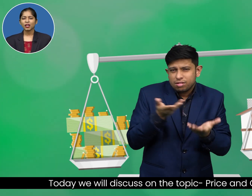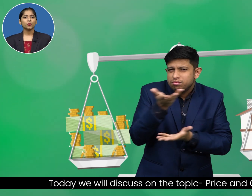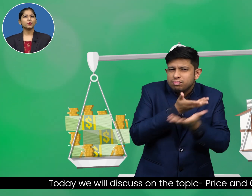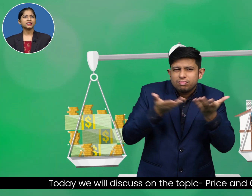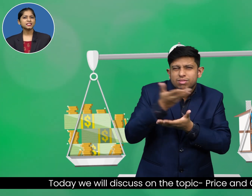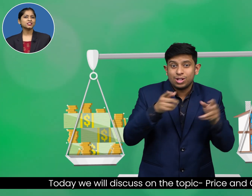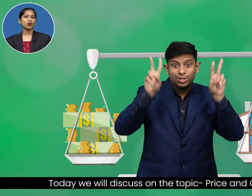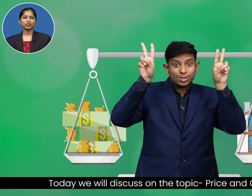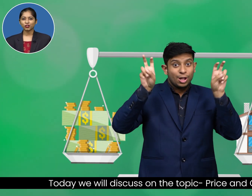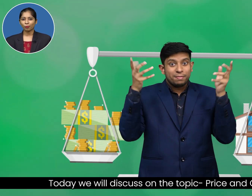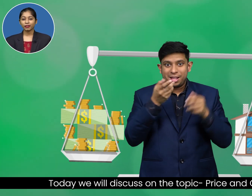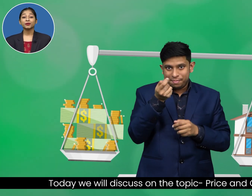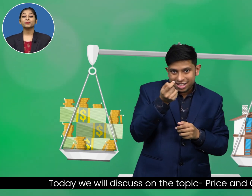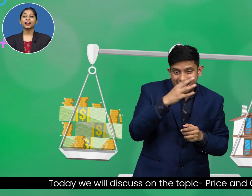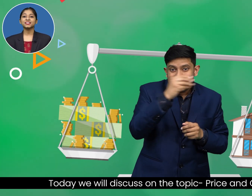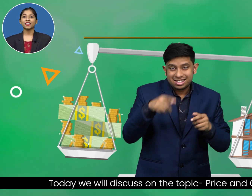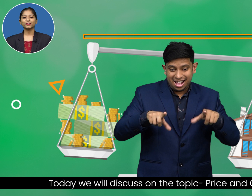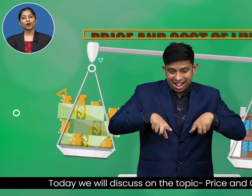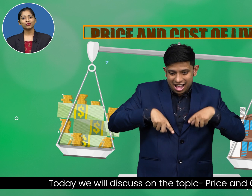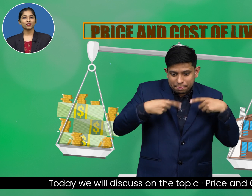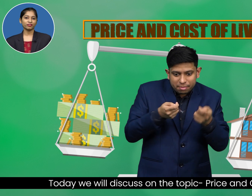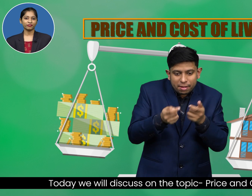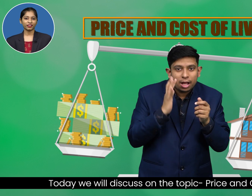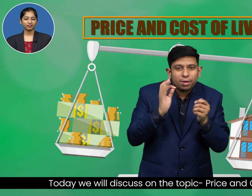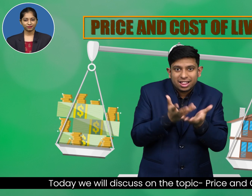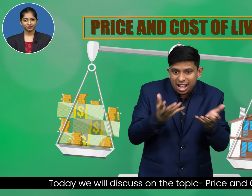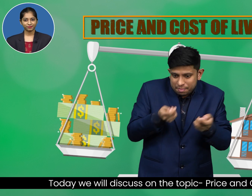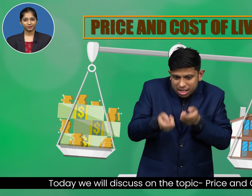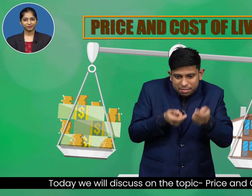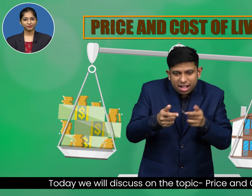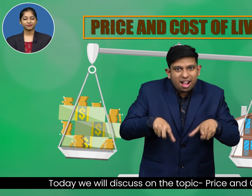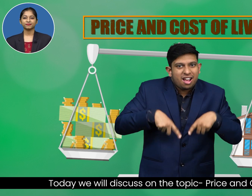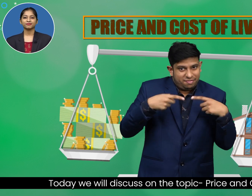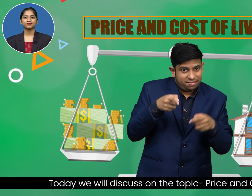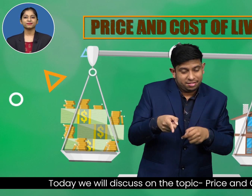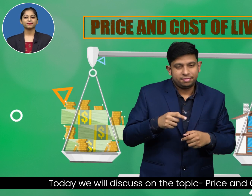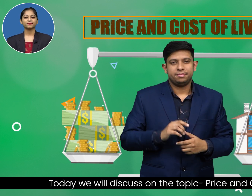Today, we will discuss on the topic price and cost of living.